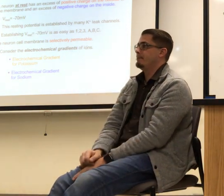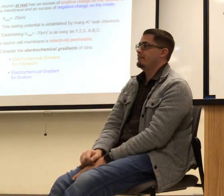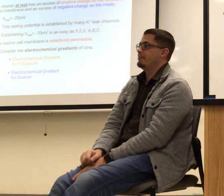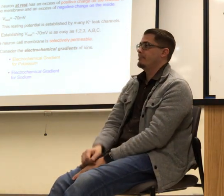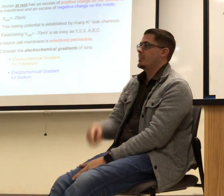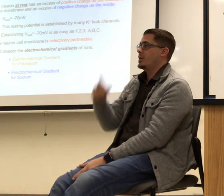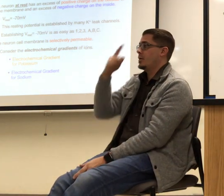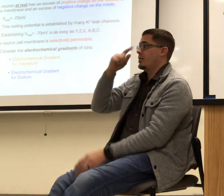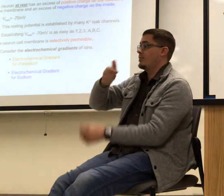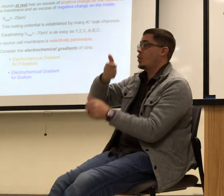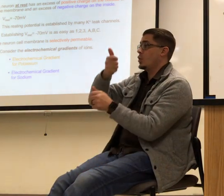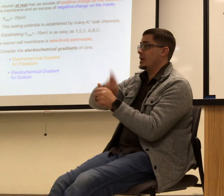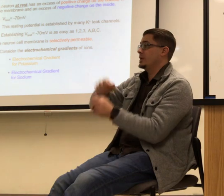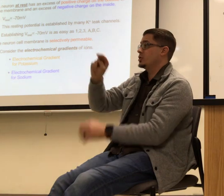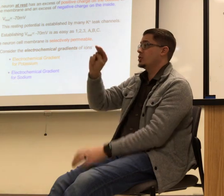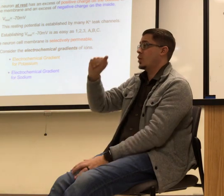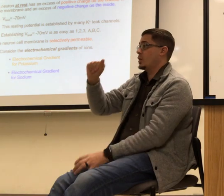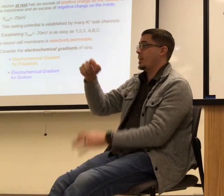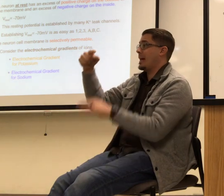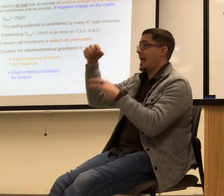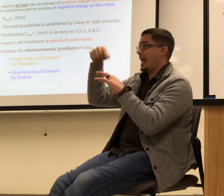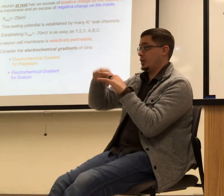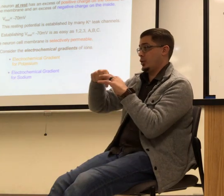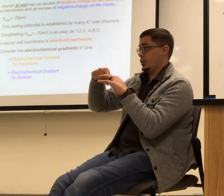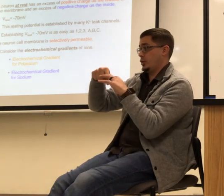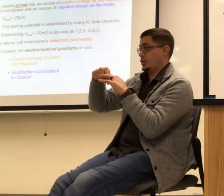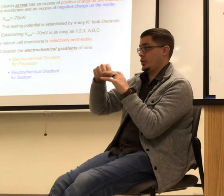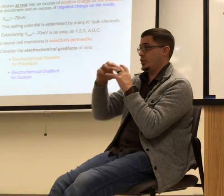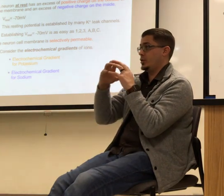For every sodium that enters,